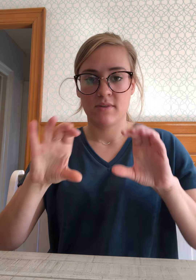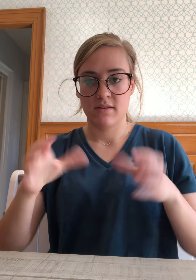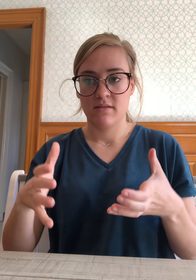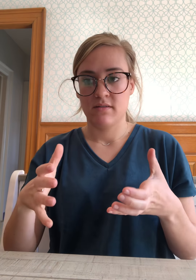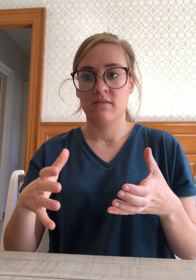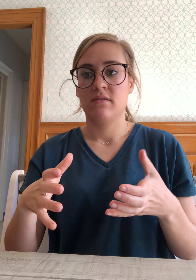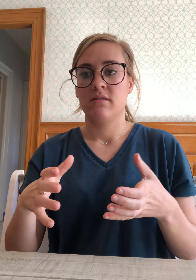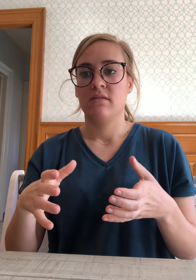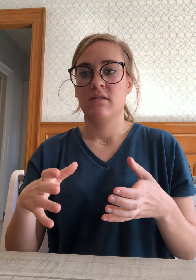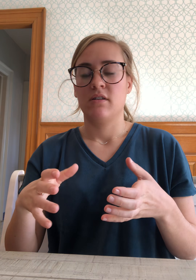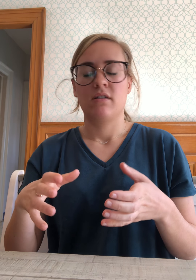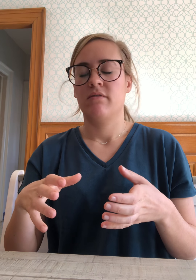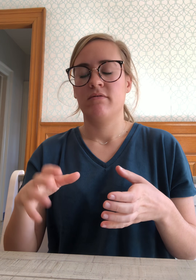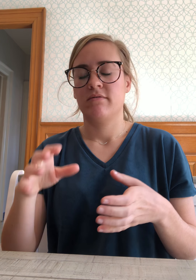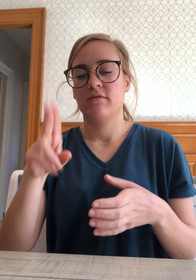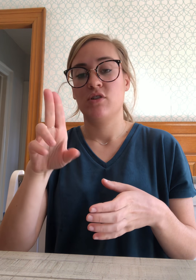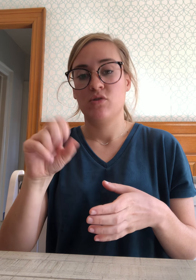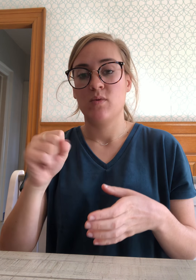population. Class 2 is